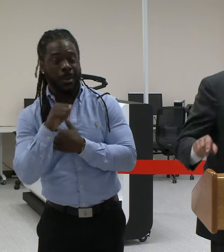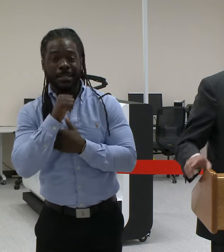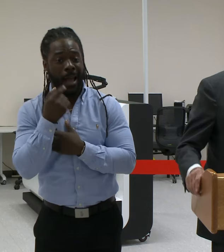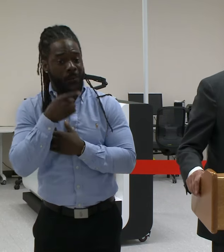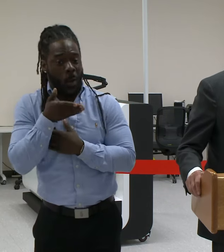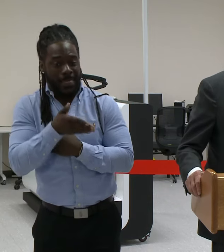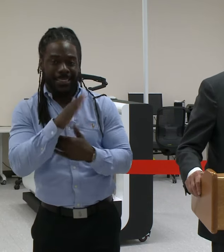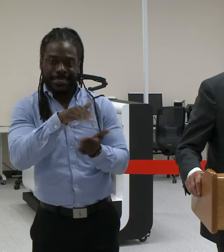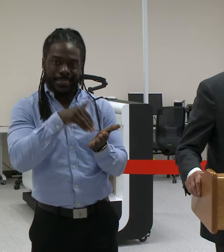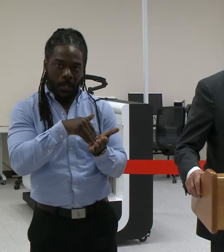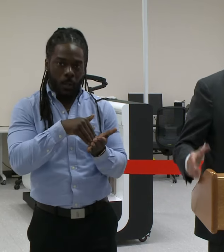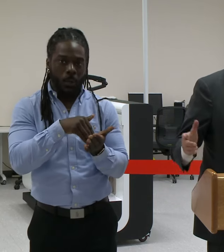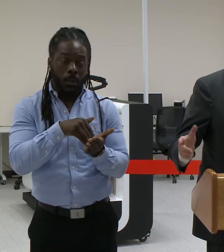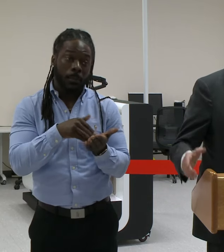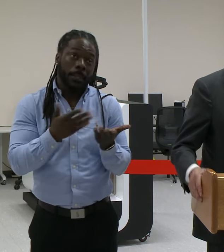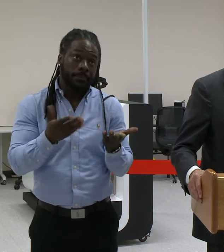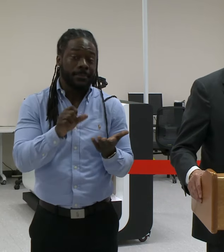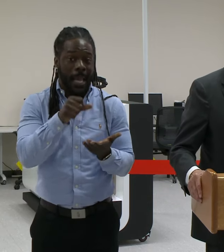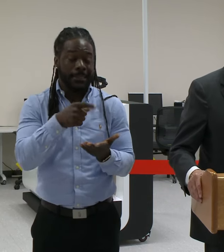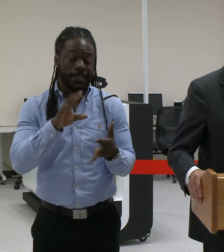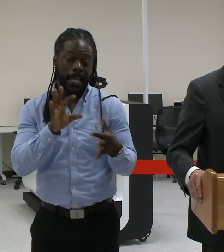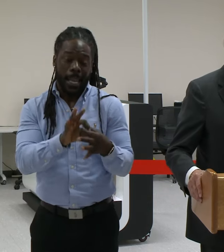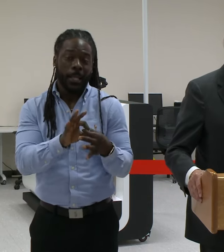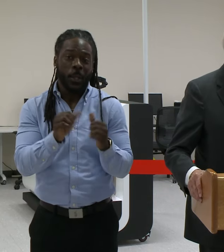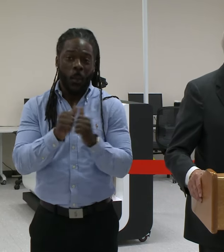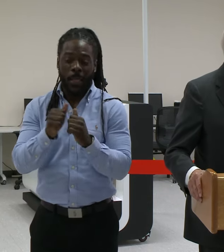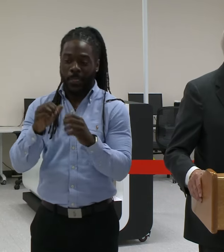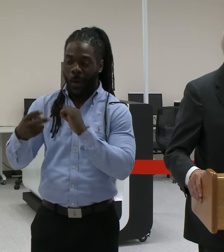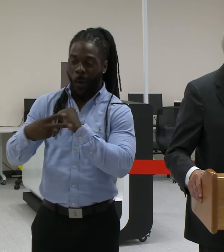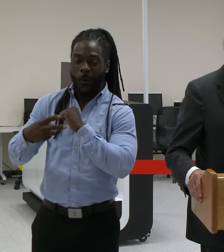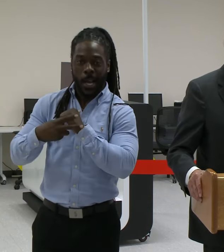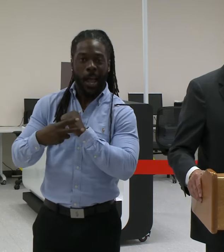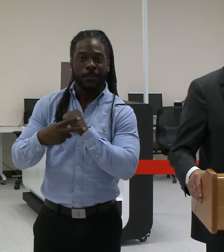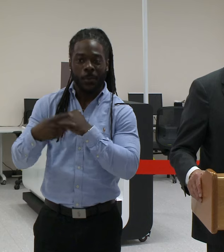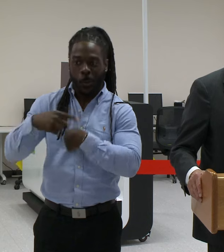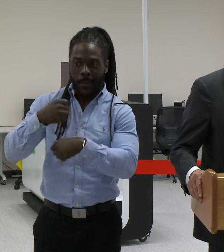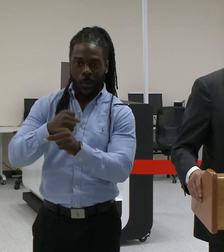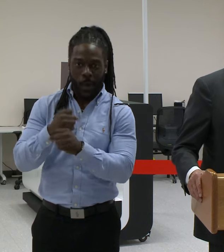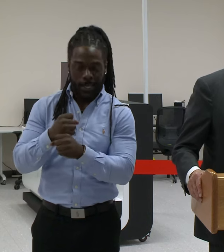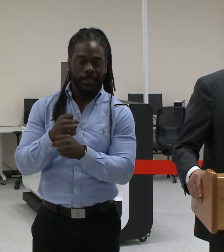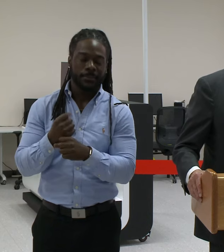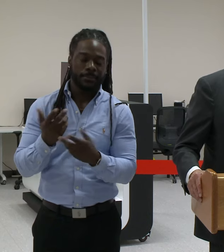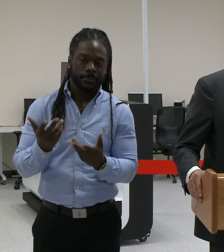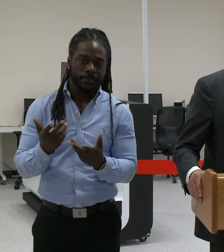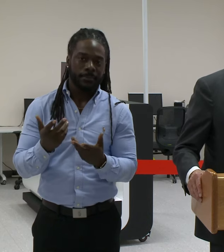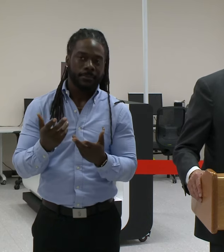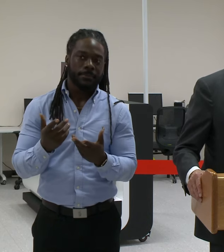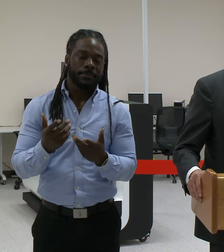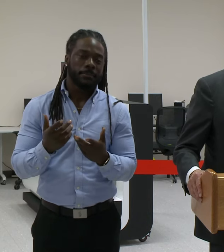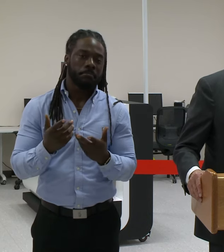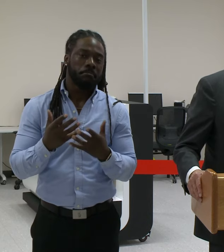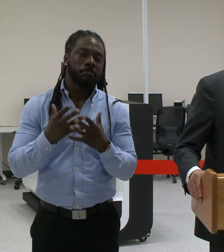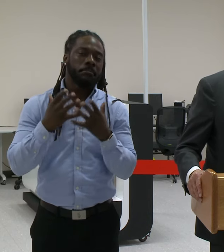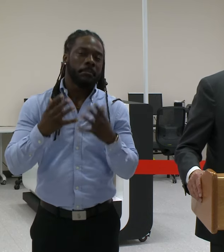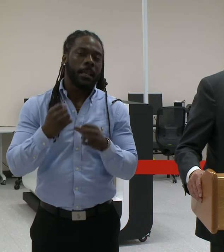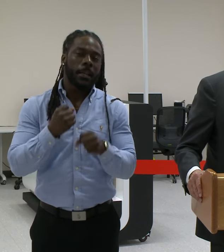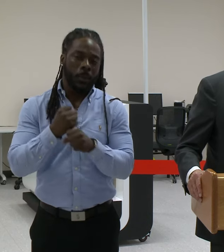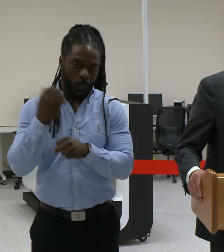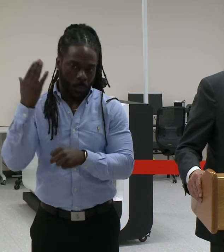for this center, although it is attached to the archives that we'd created. Many years